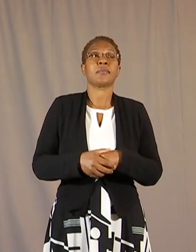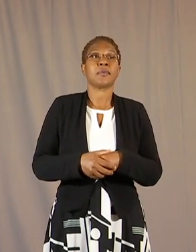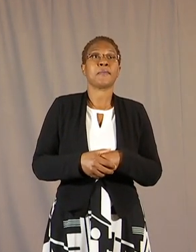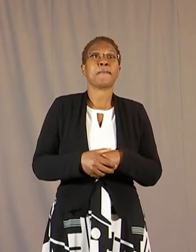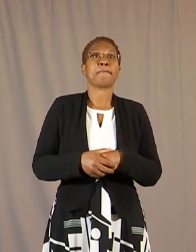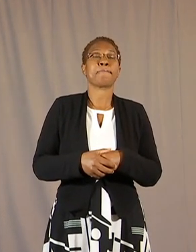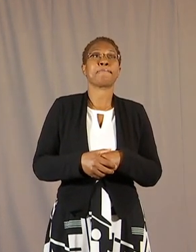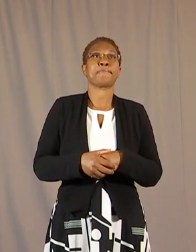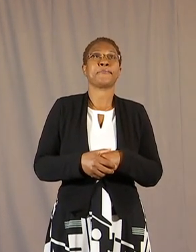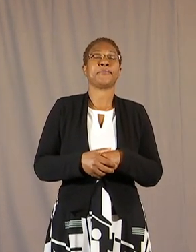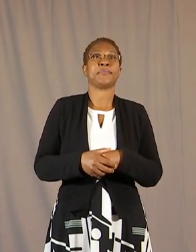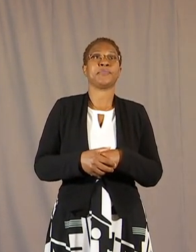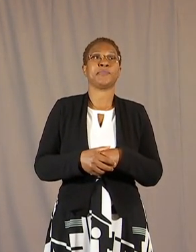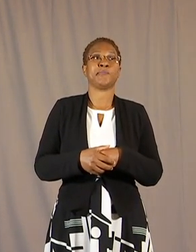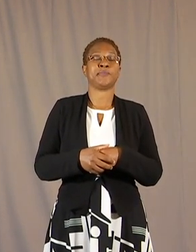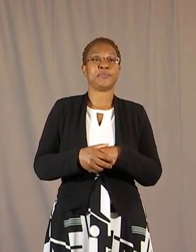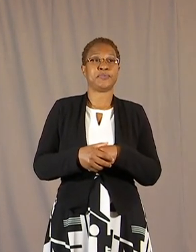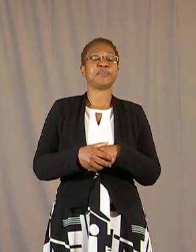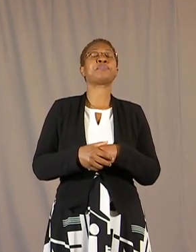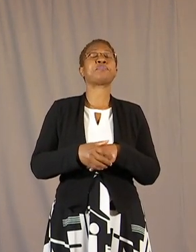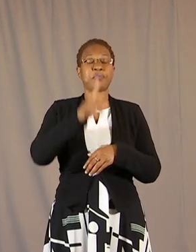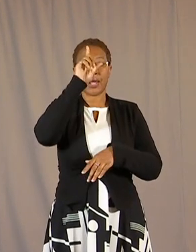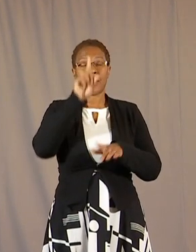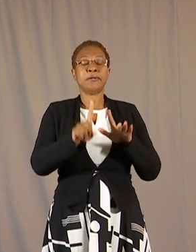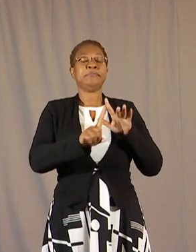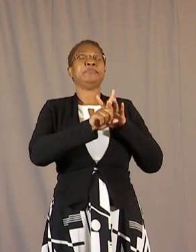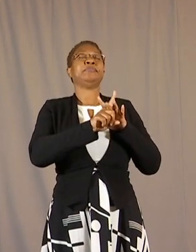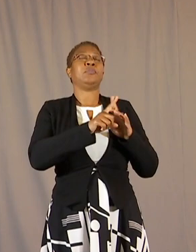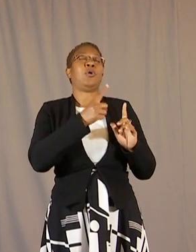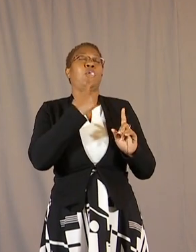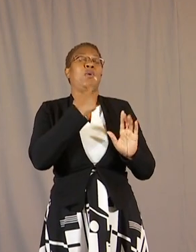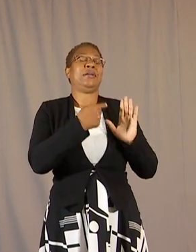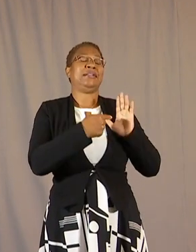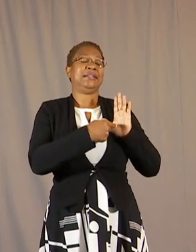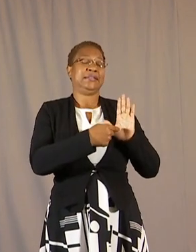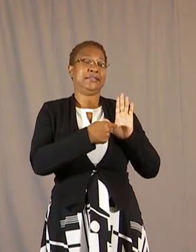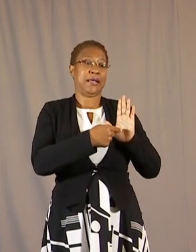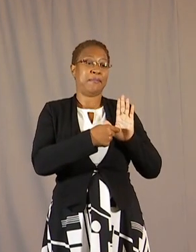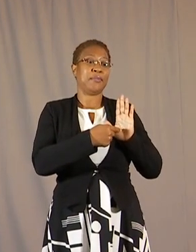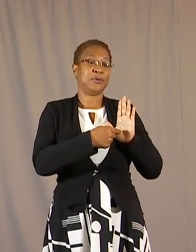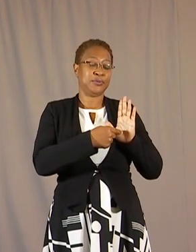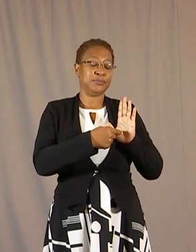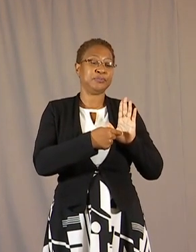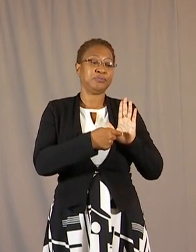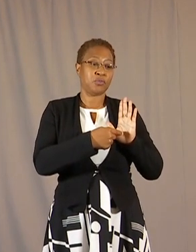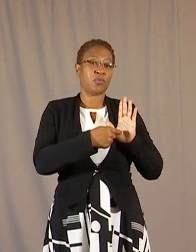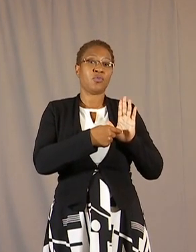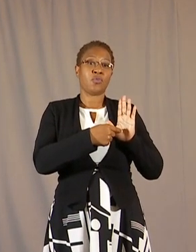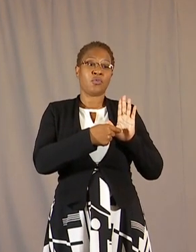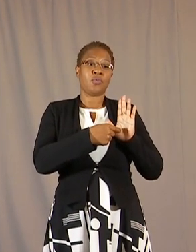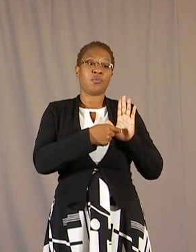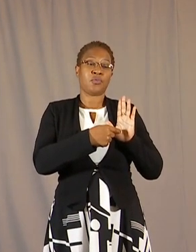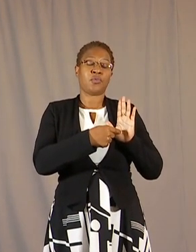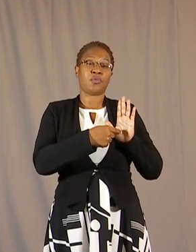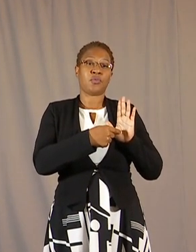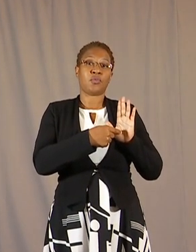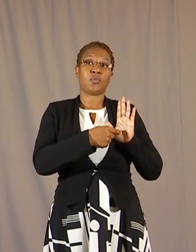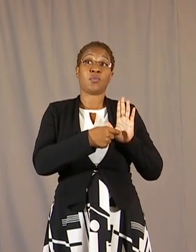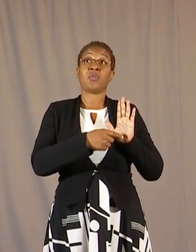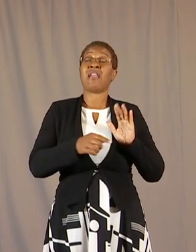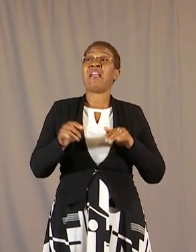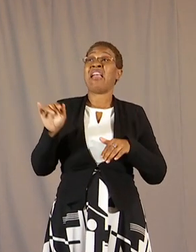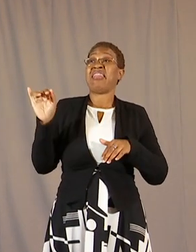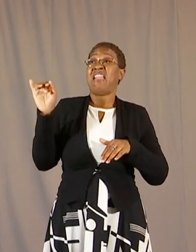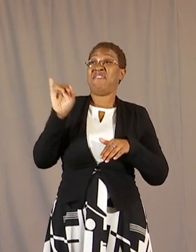how effective that was that comes immediately to mind is while we were trying to reduce infection rates and